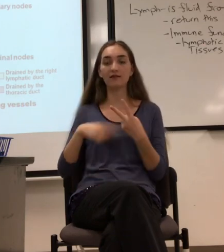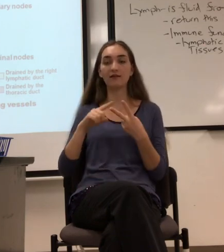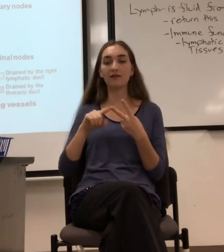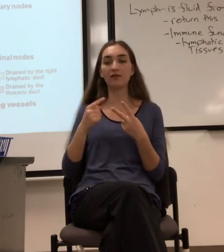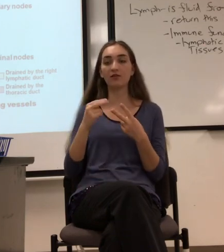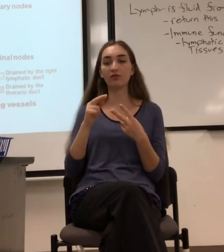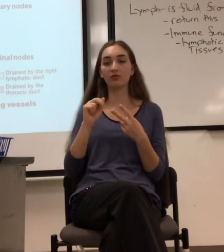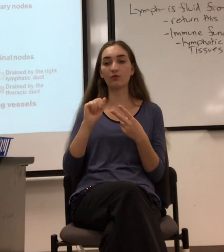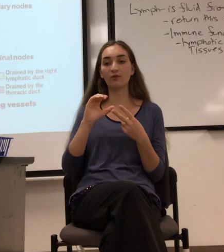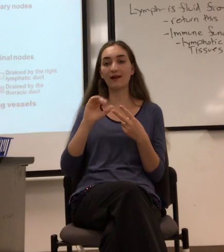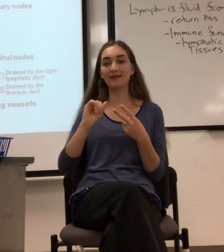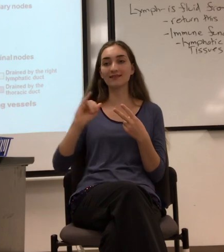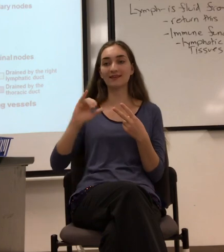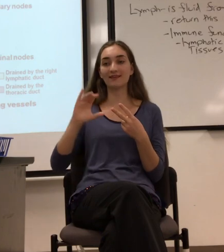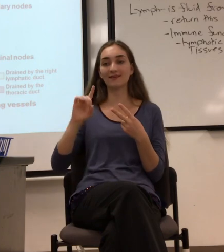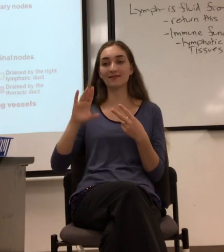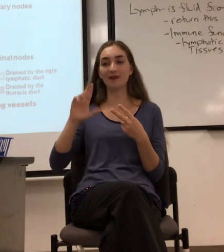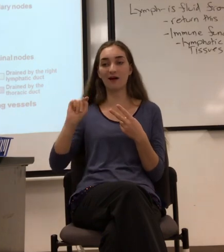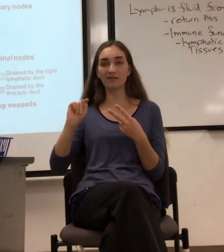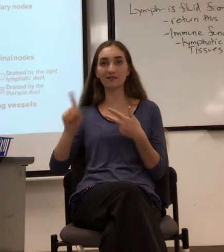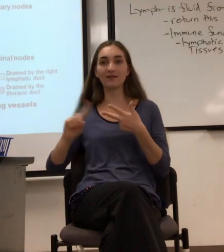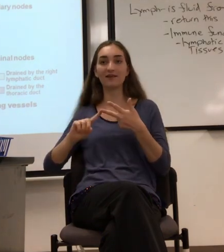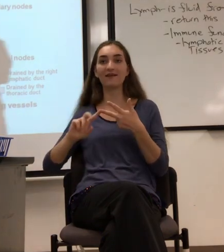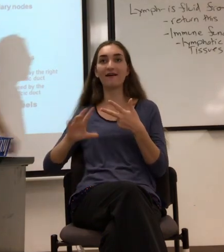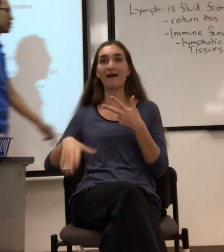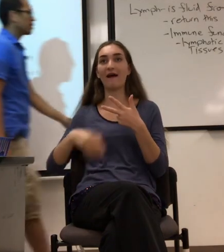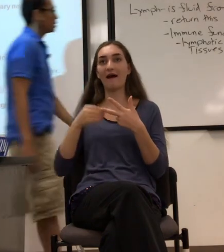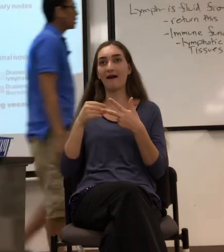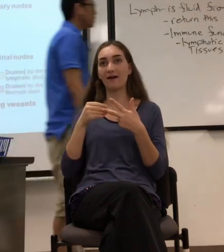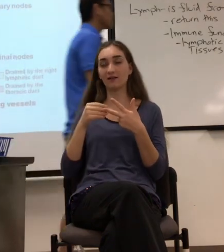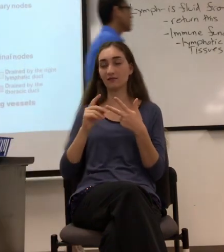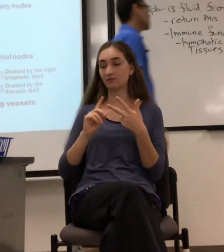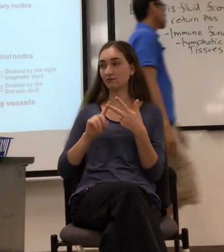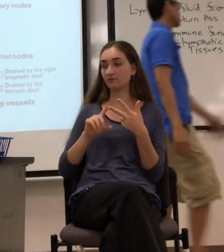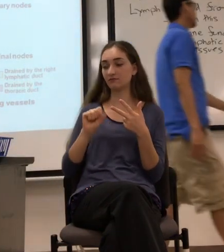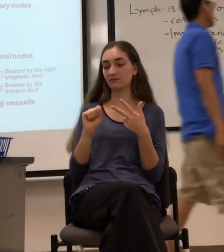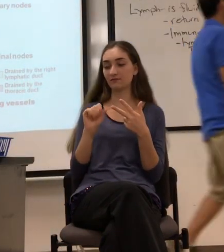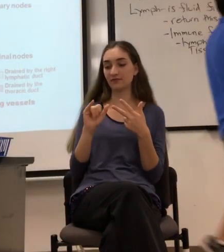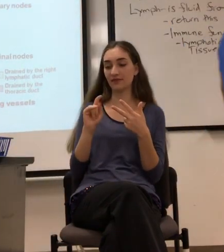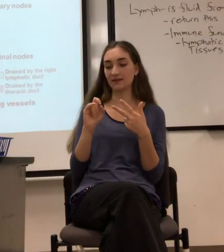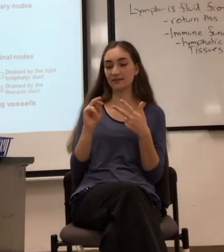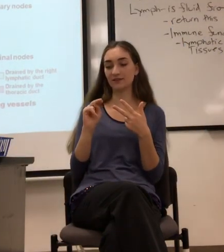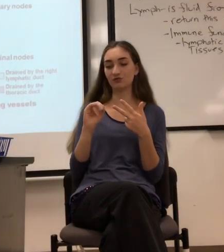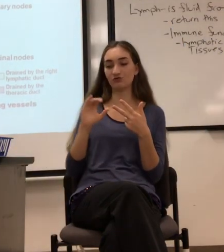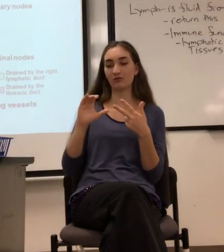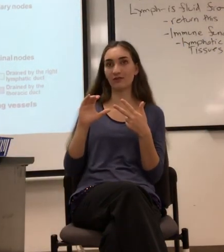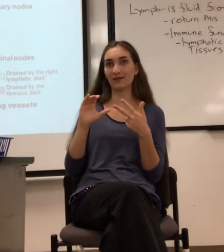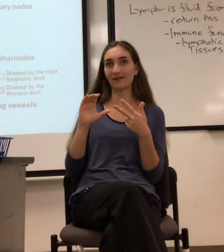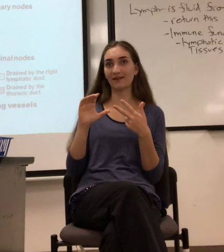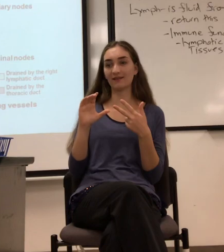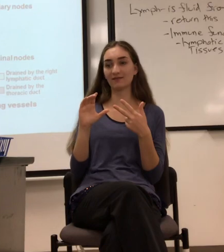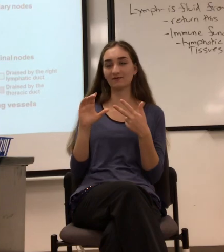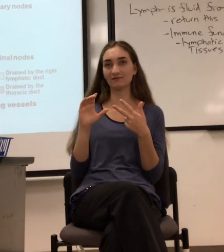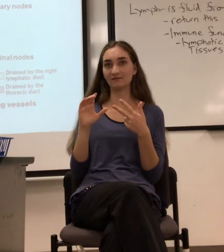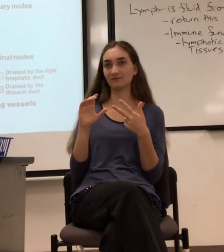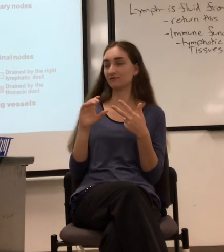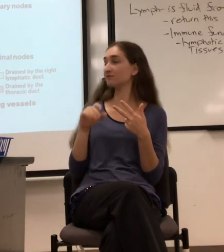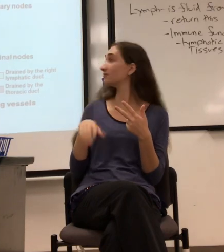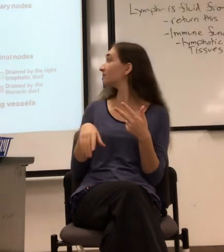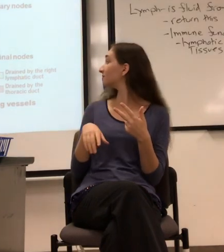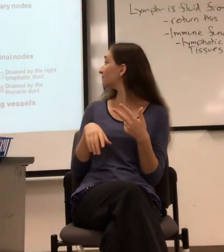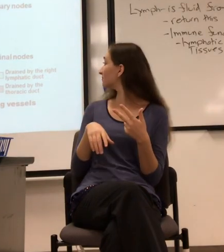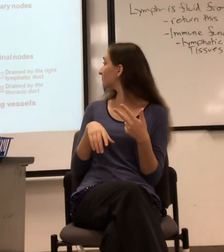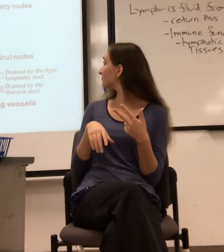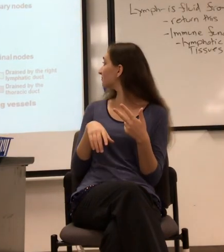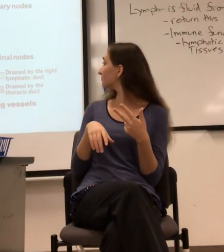that cisternic hyoid. Got that. It's not a duct, but I'll just list it here. It's one you gotta